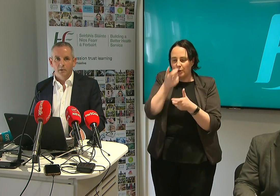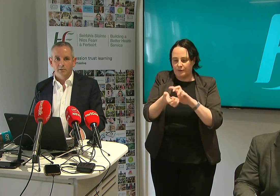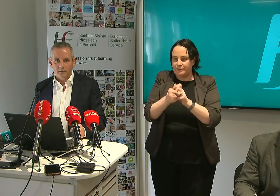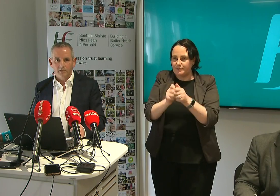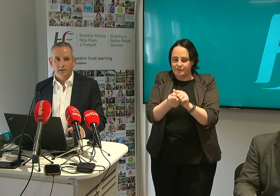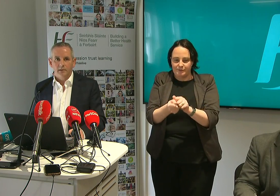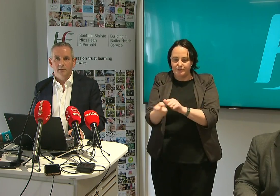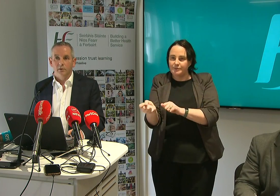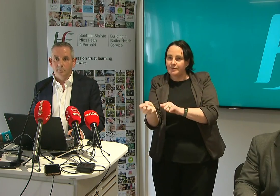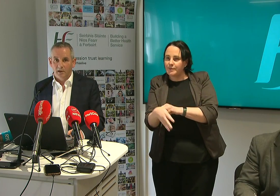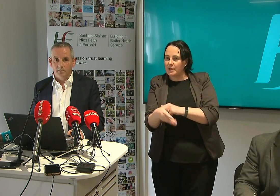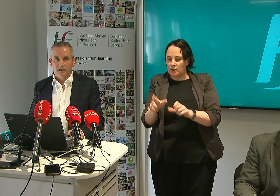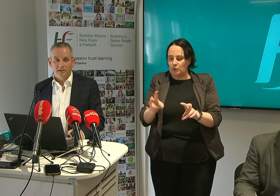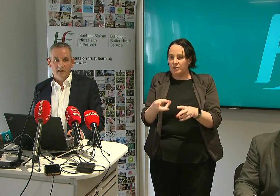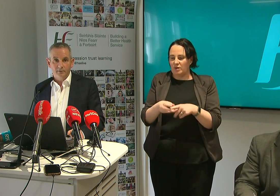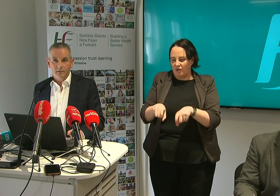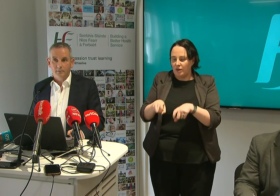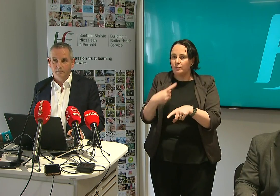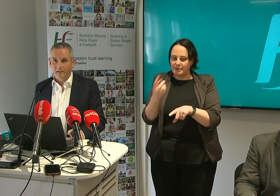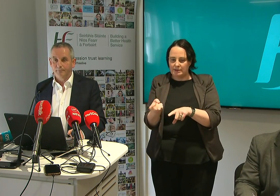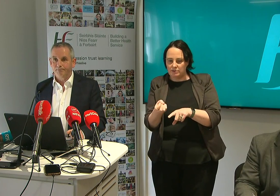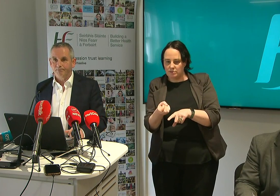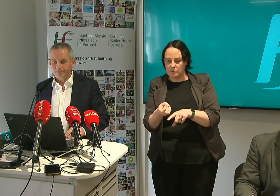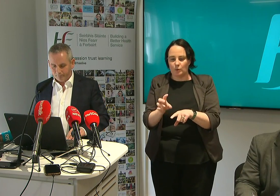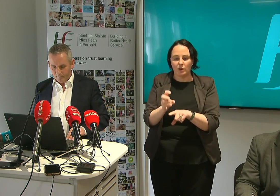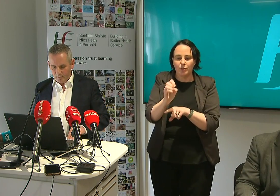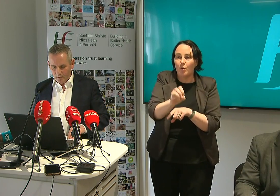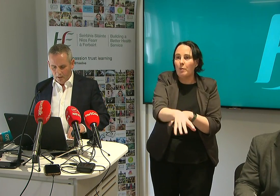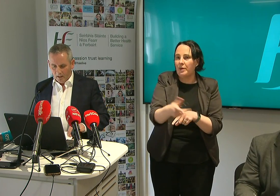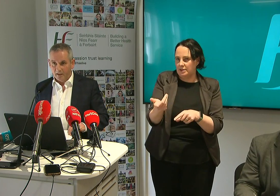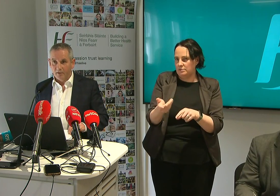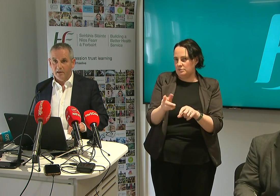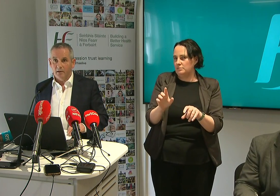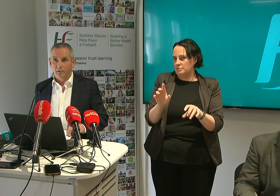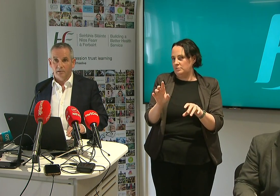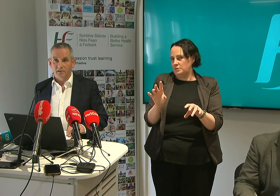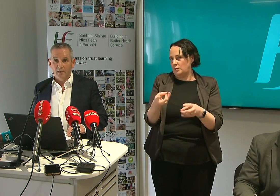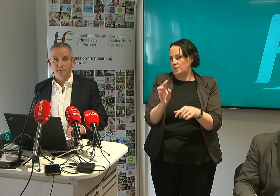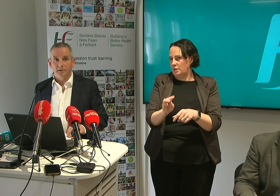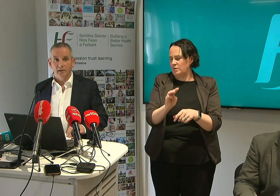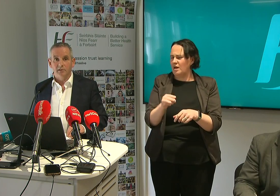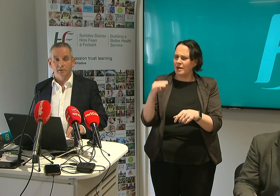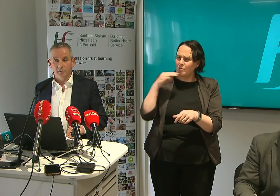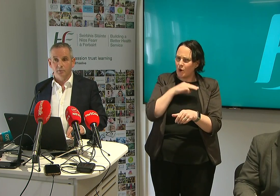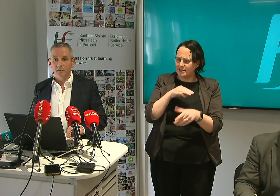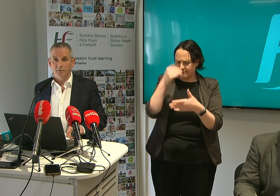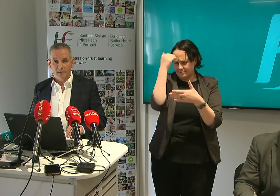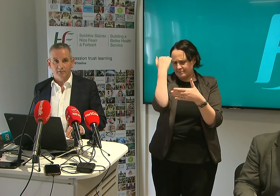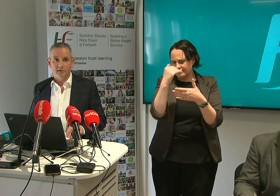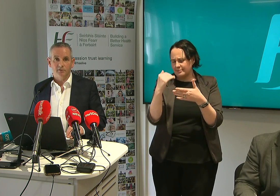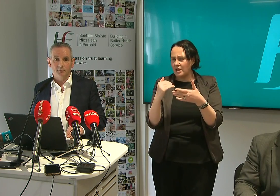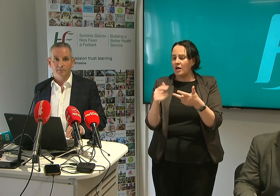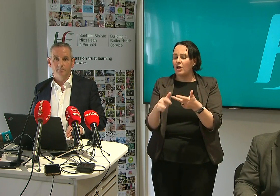and dispose of it as soon as possible in a safe manner. And they're very important steps. And also the third one